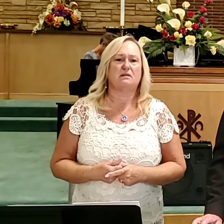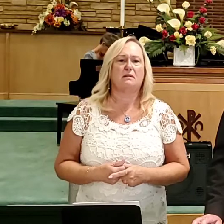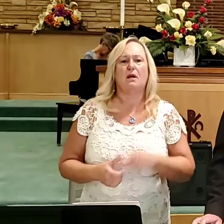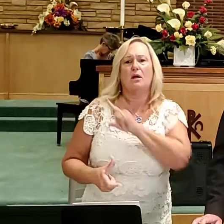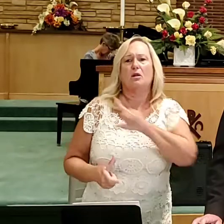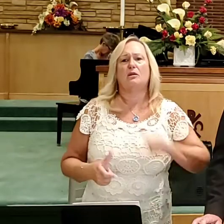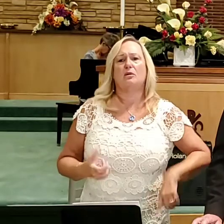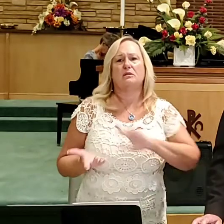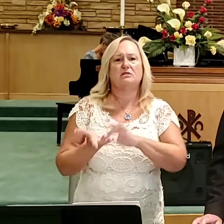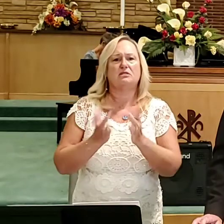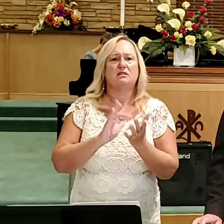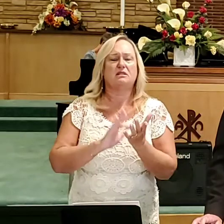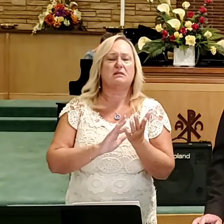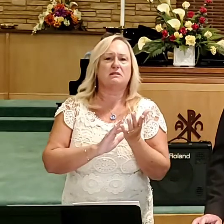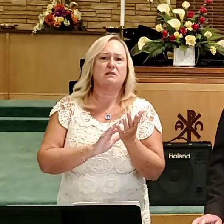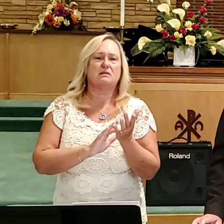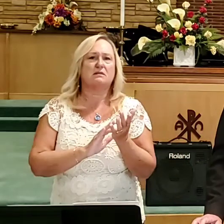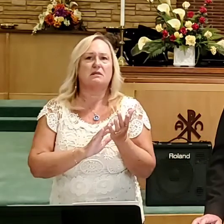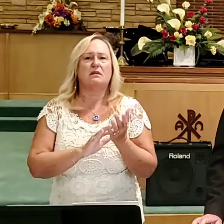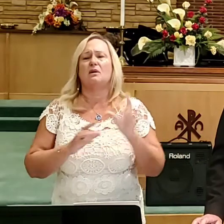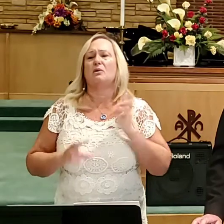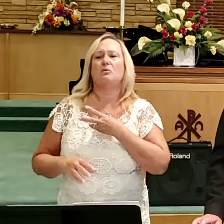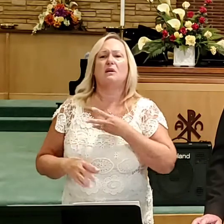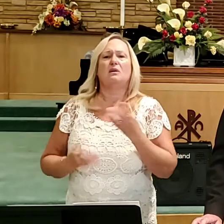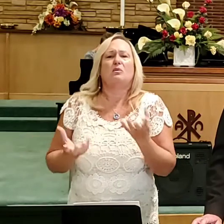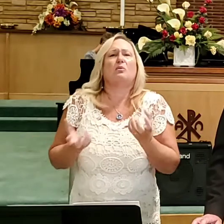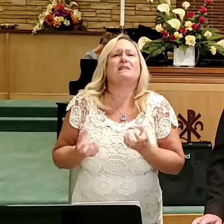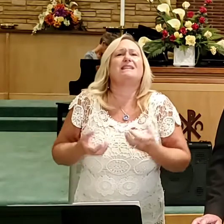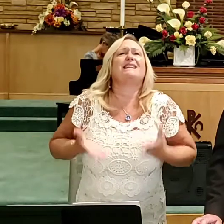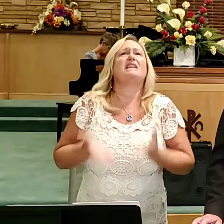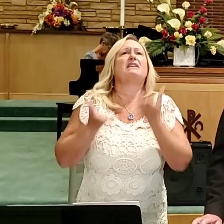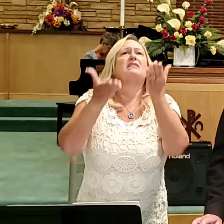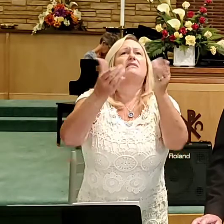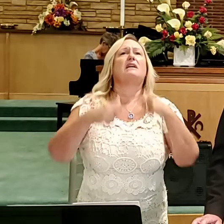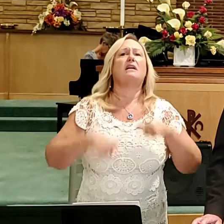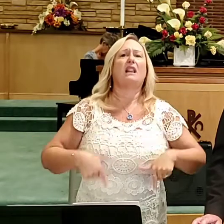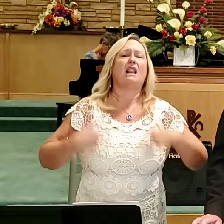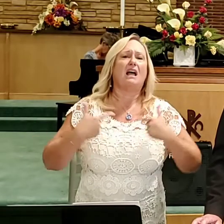Lord Jesus, we seek to give our lives to you.